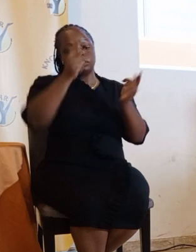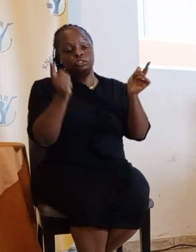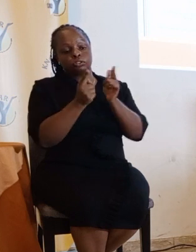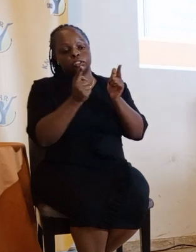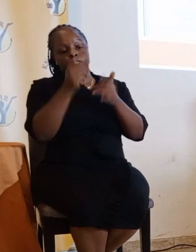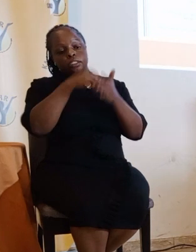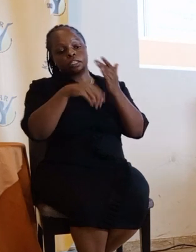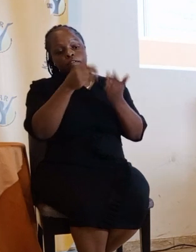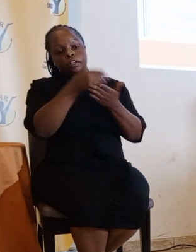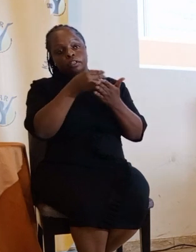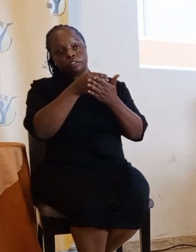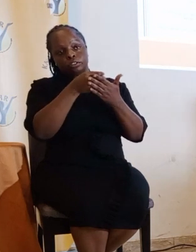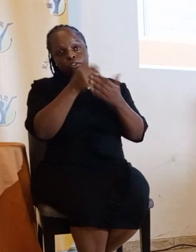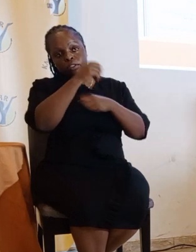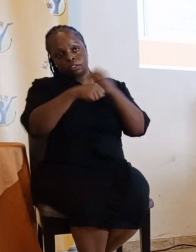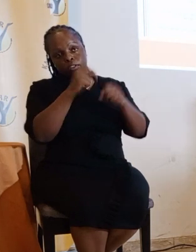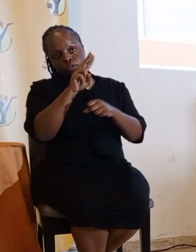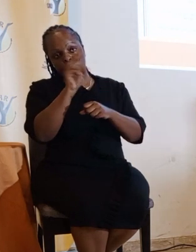the financial year